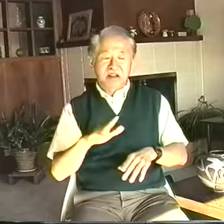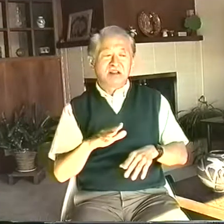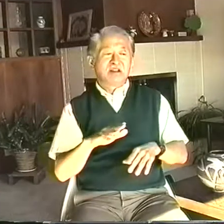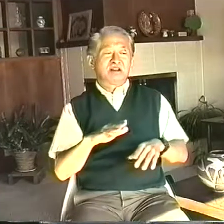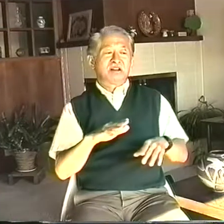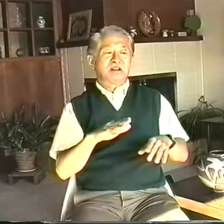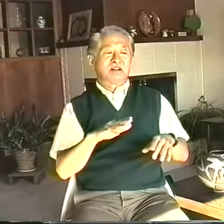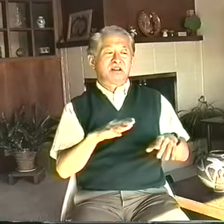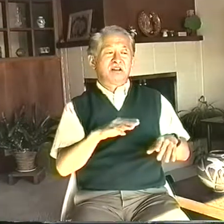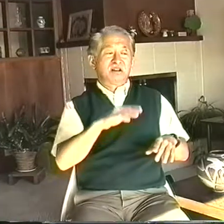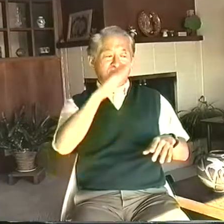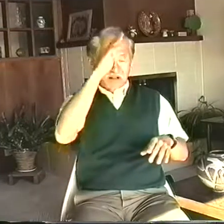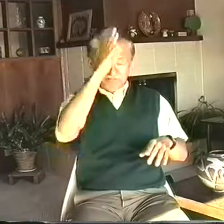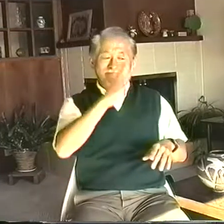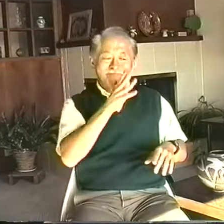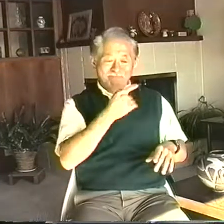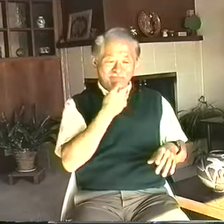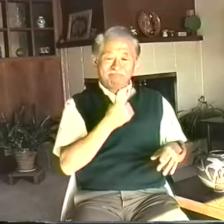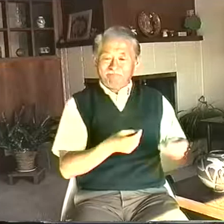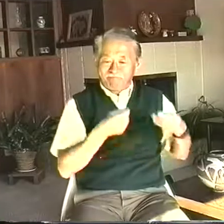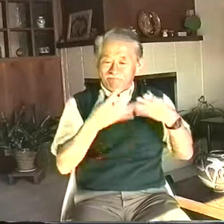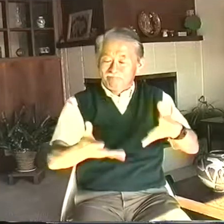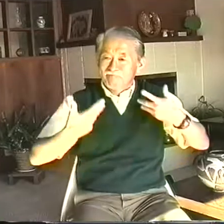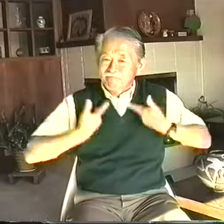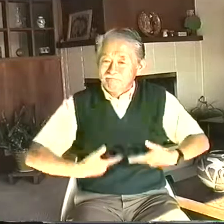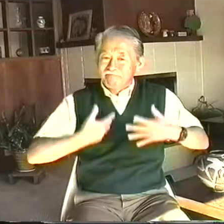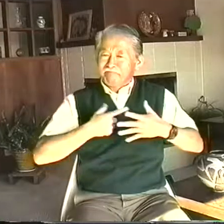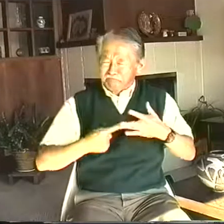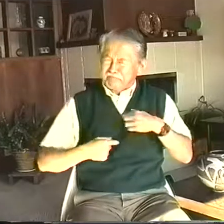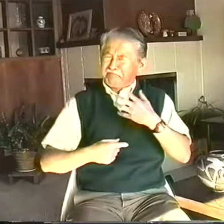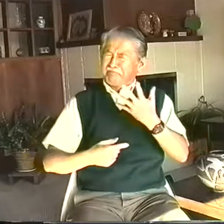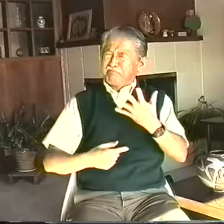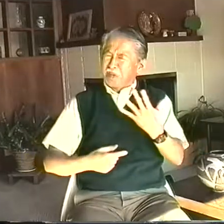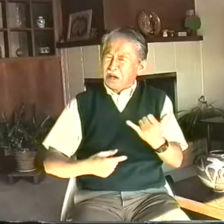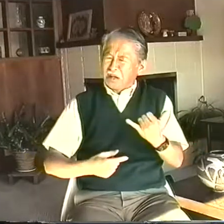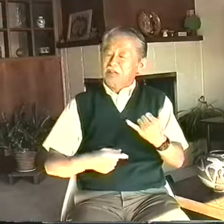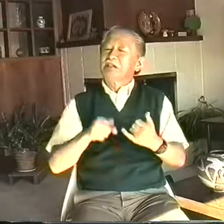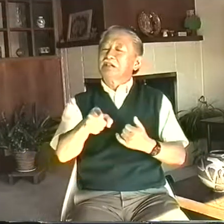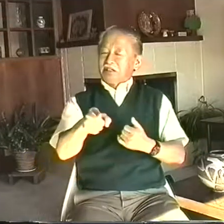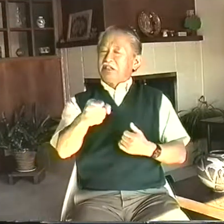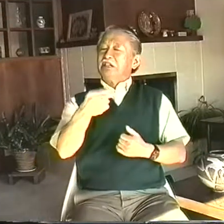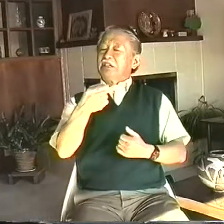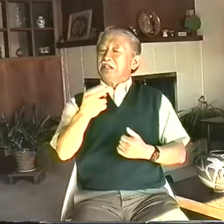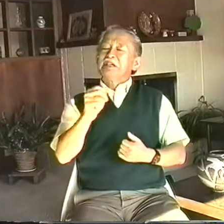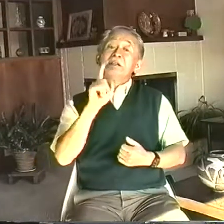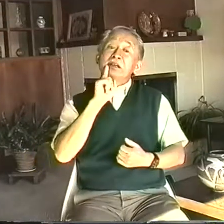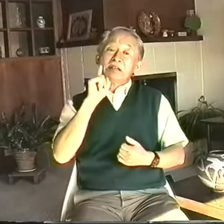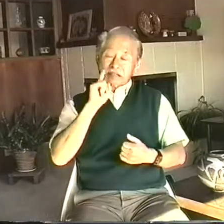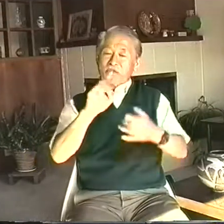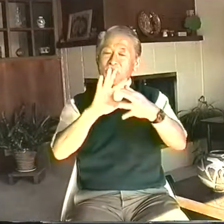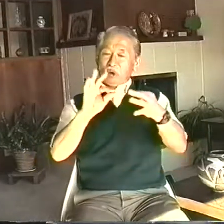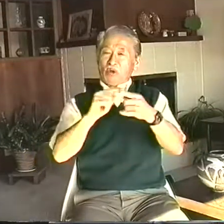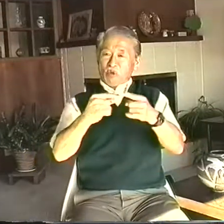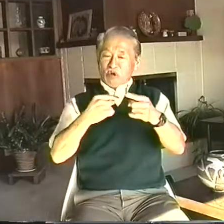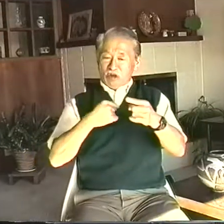been active in the local Oakland club. And my father said that he had been giving him clothes and other necessities. I asked